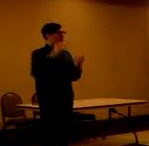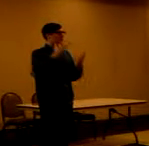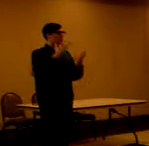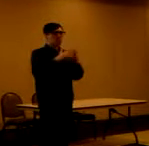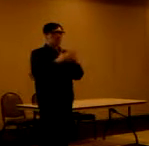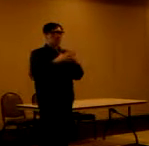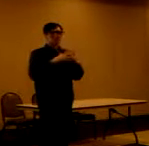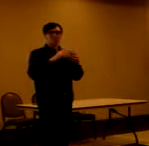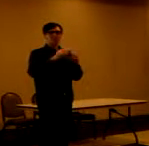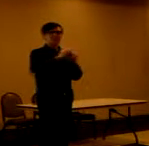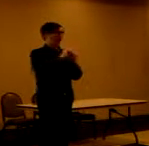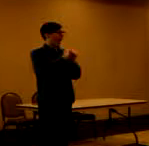aggravating.